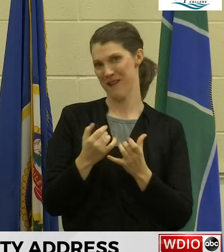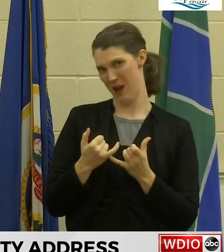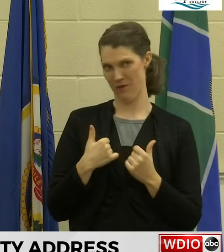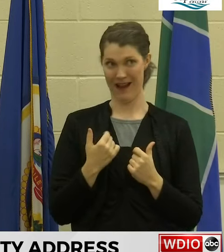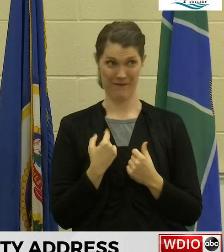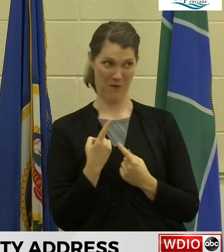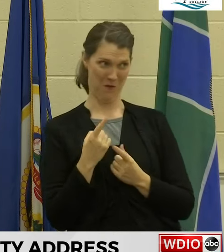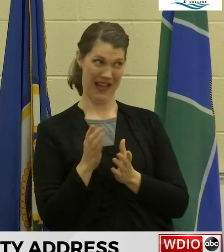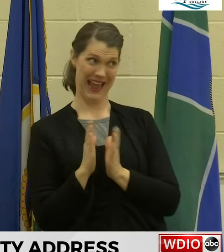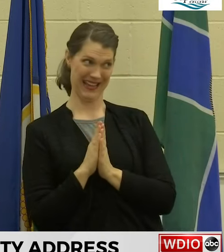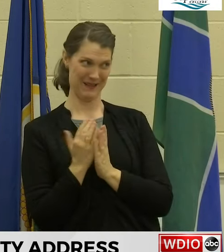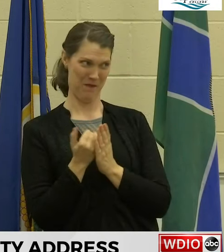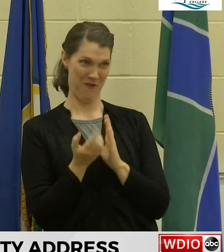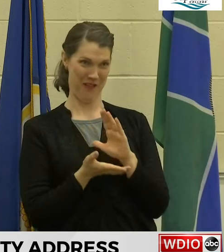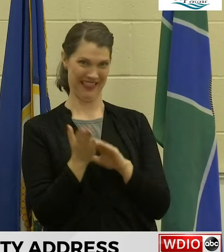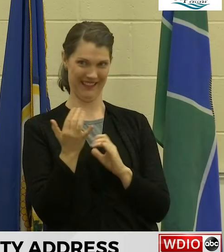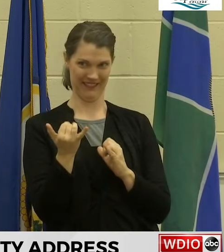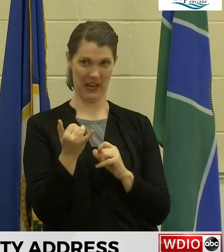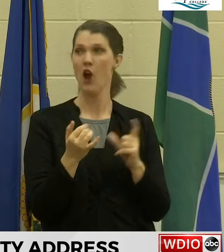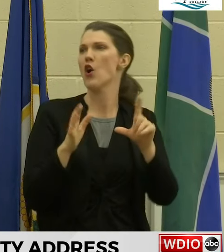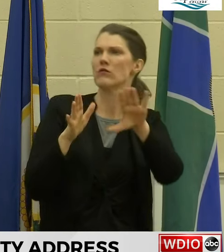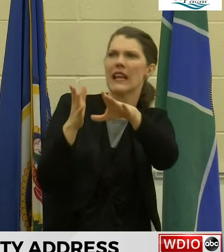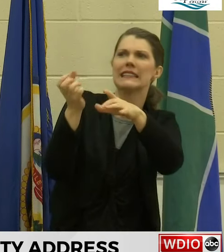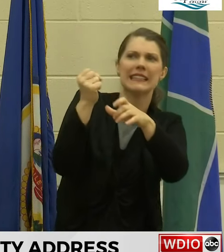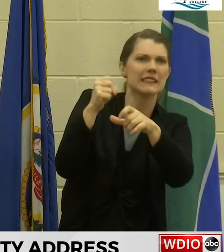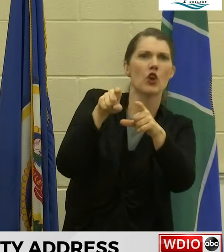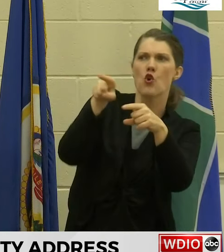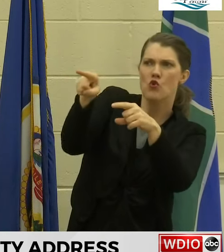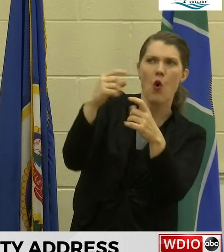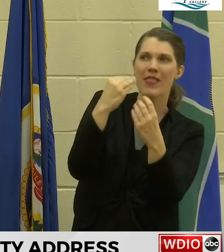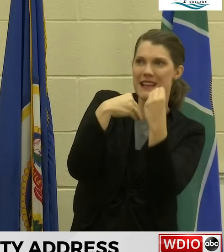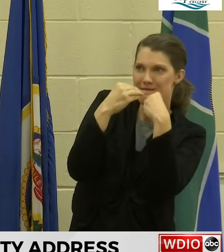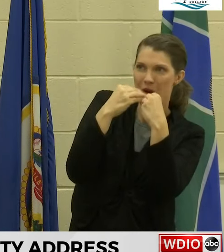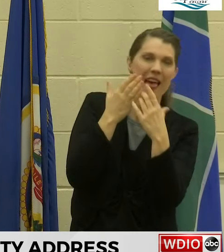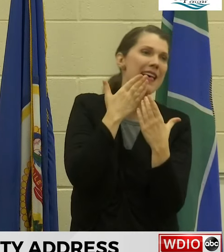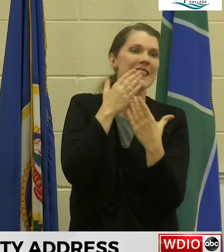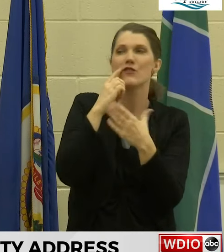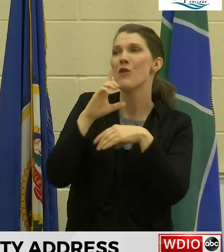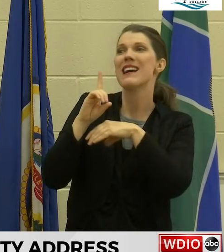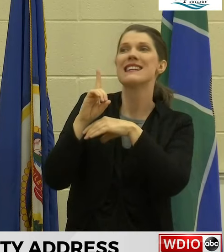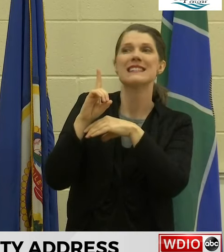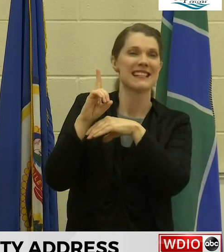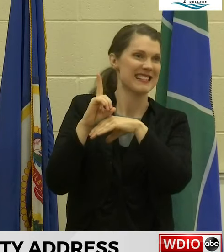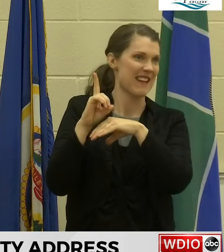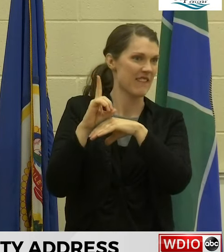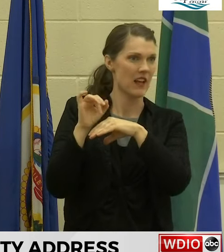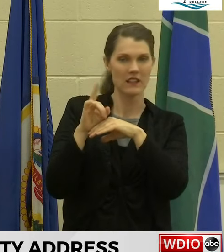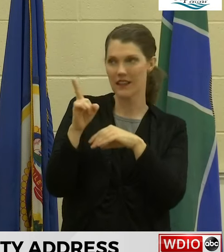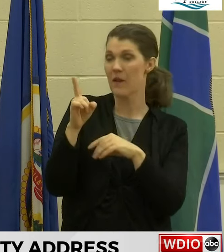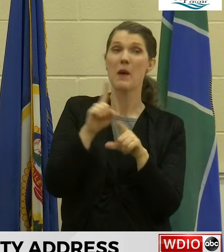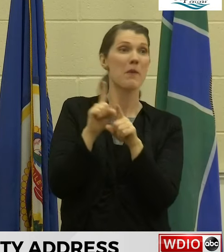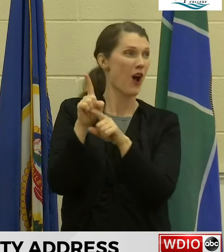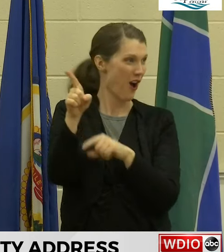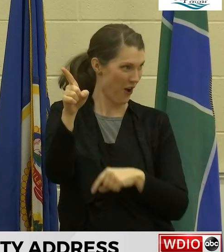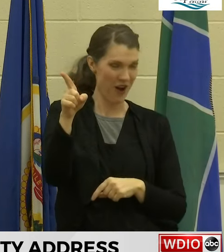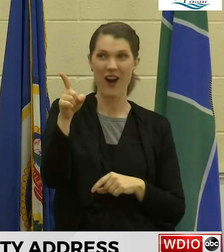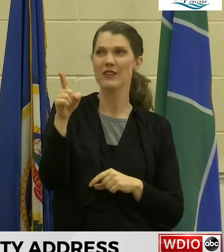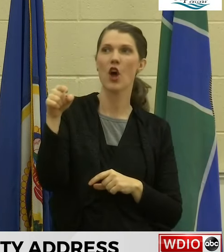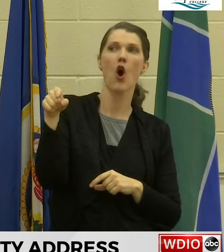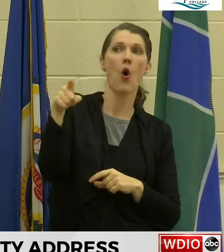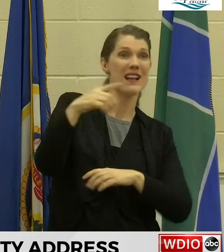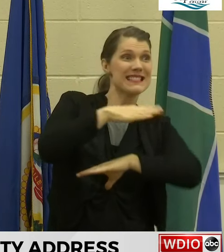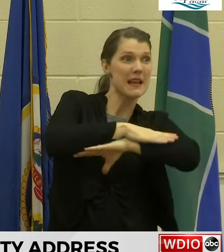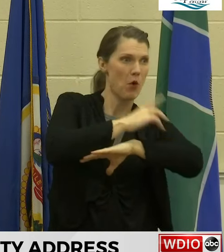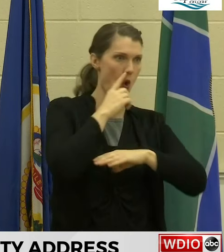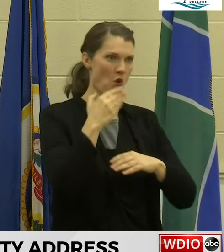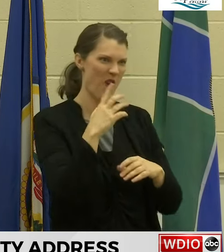tonight, actually, before you leave, get some refreshments, thanks to Denfeld, and then swing by a table that's in the back there